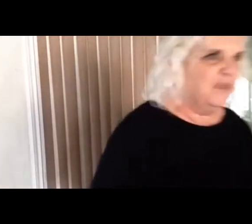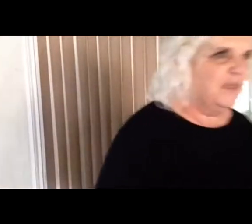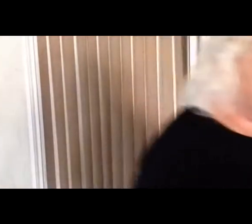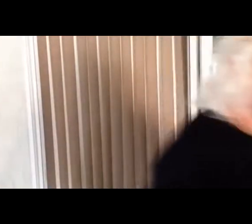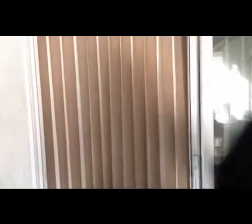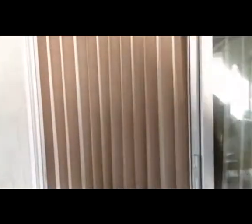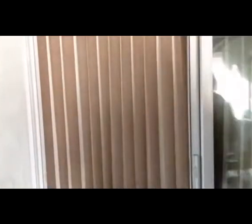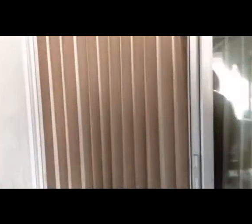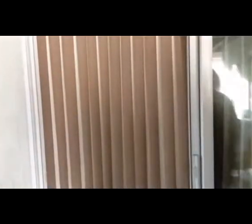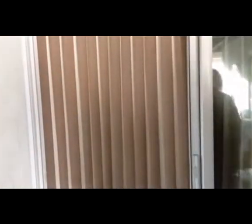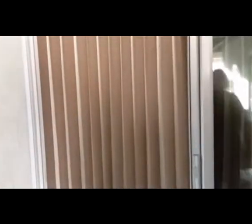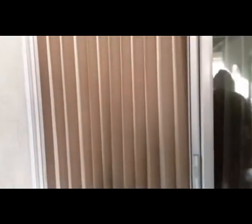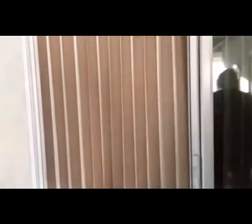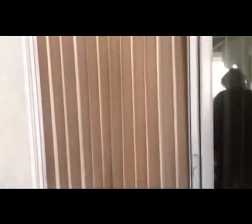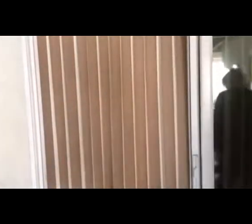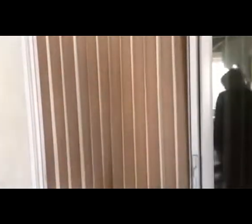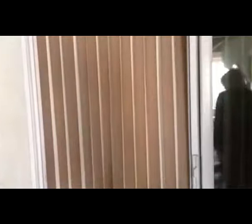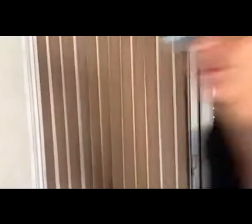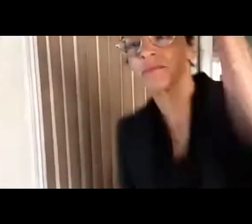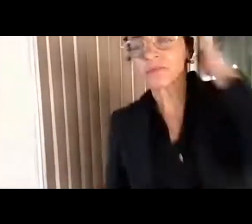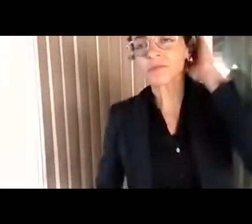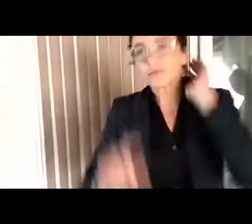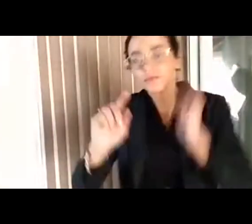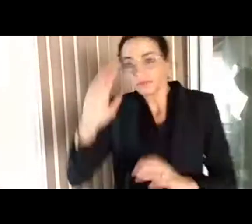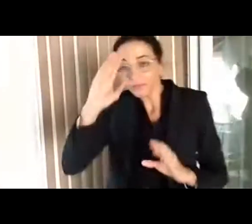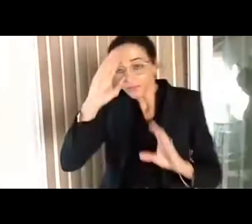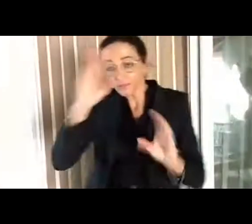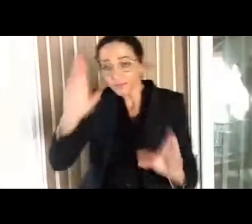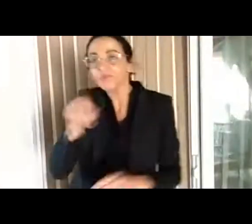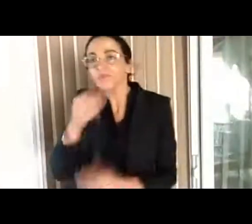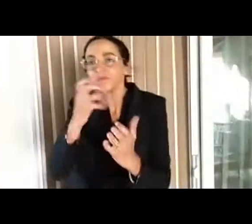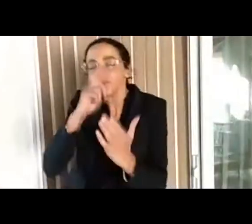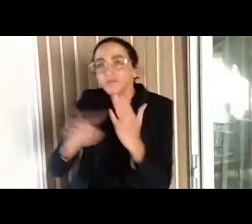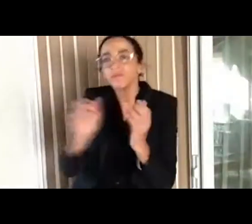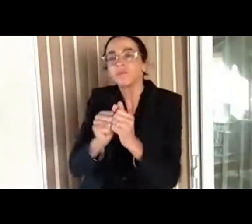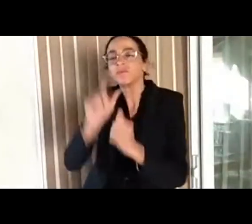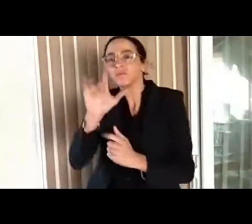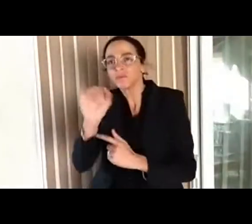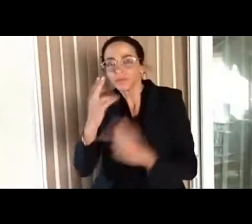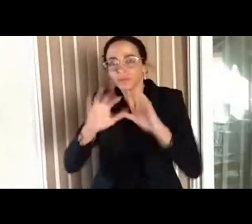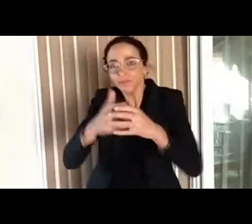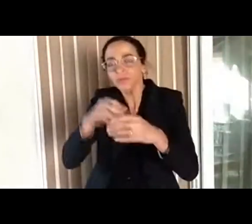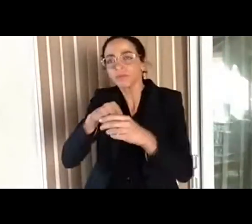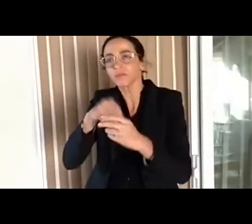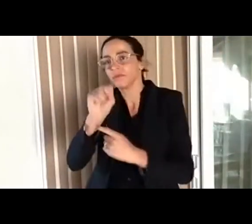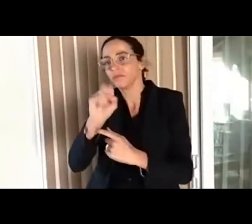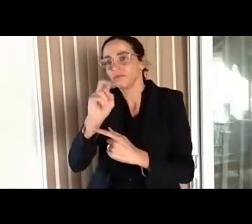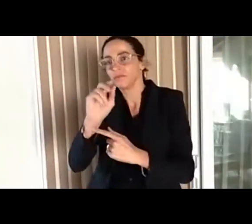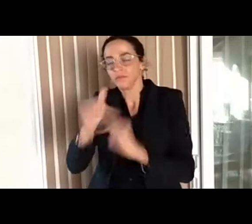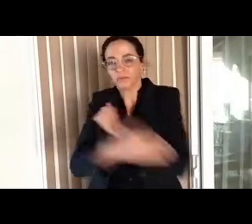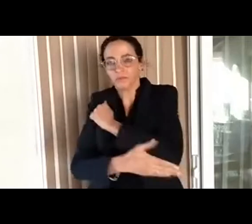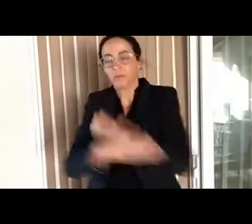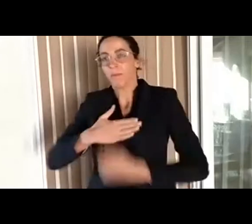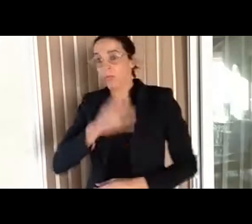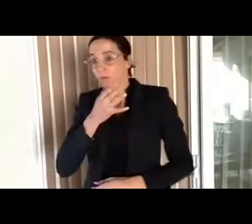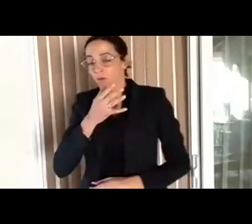just wanted to check in with the Lynch clan in Sonoma County. I have my mom, Connie, who was Phil's